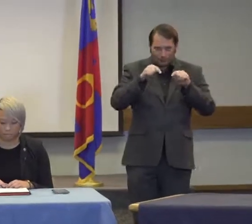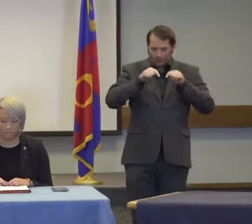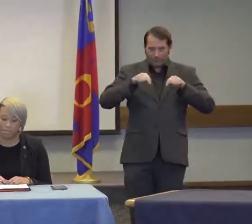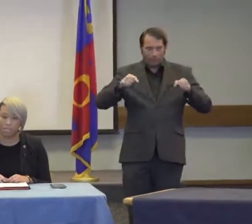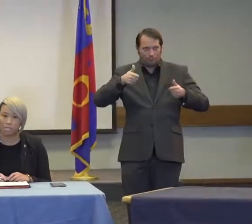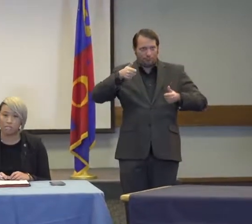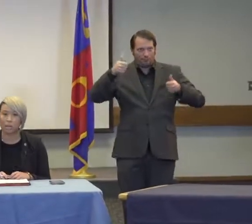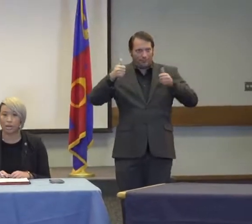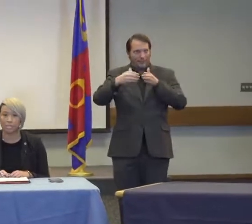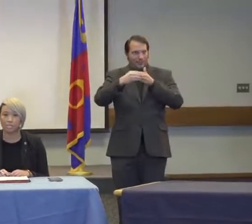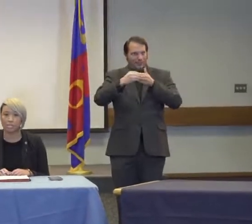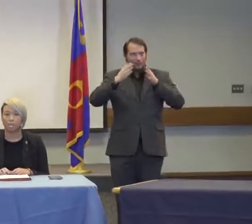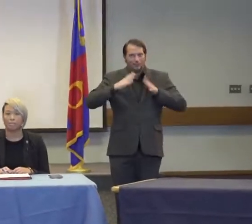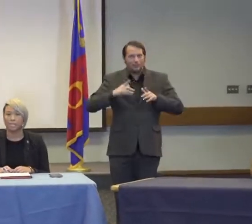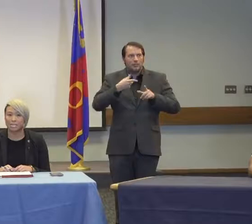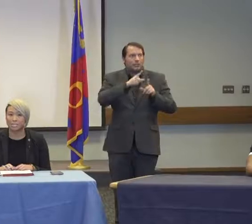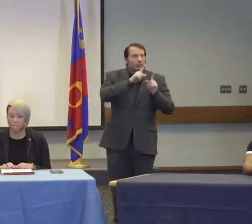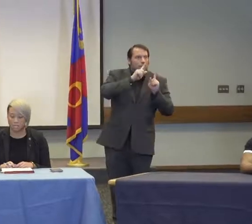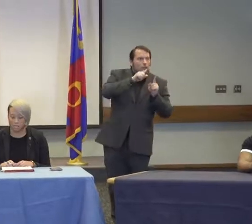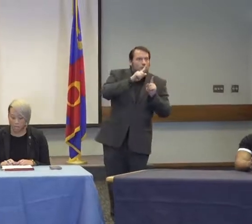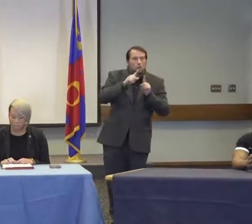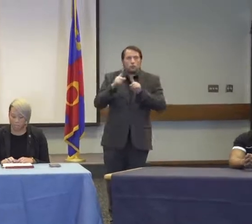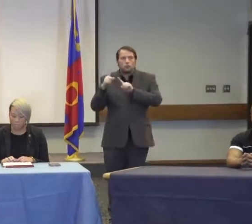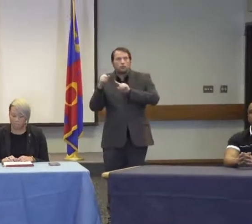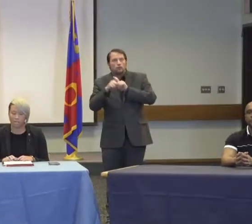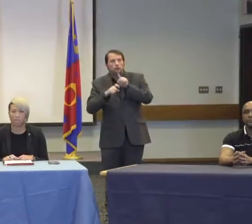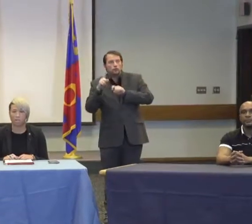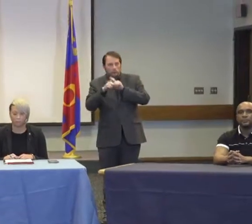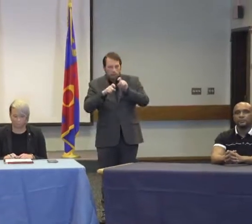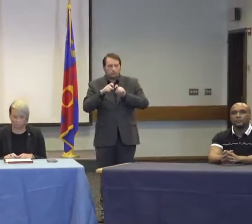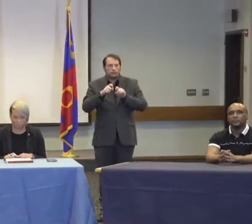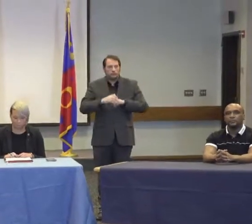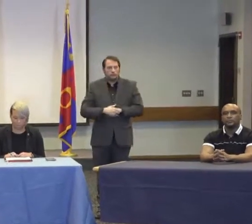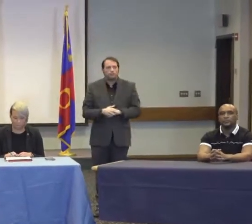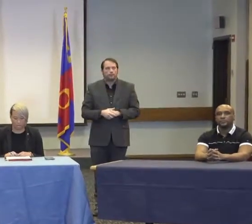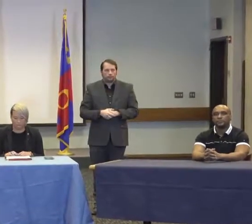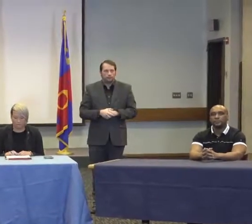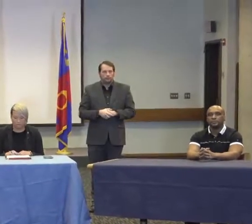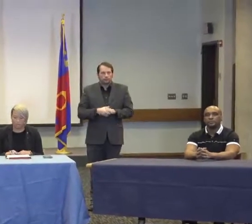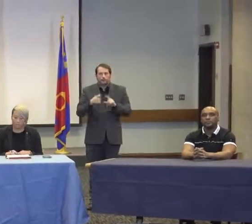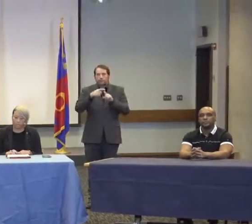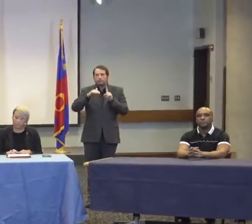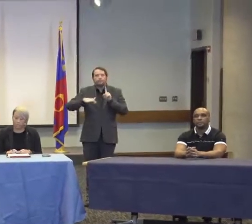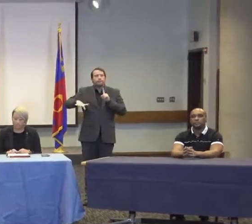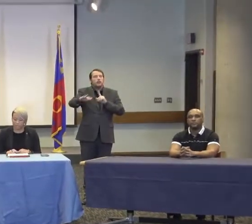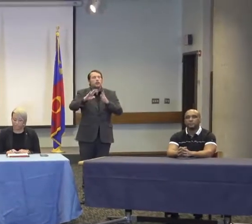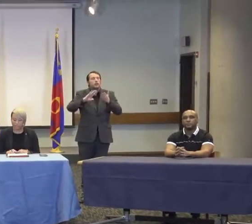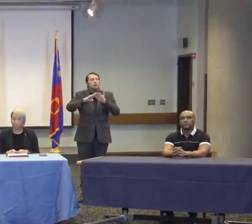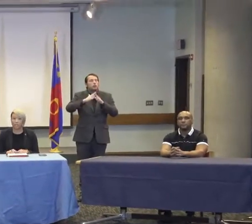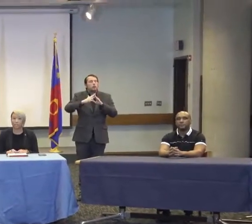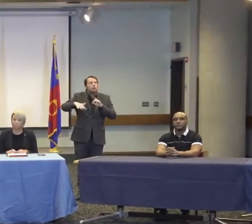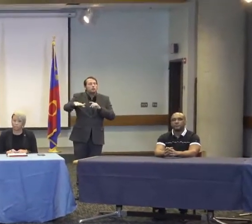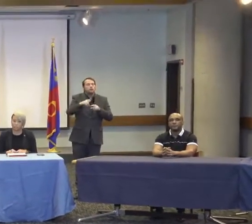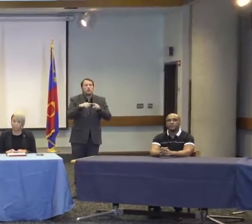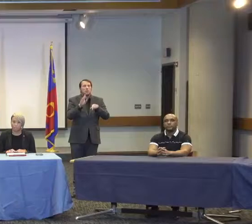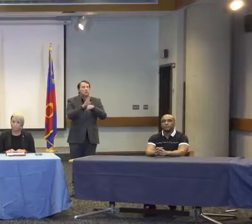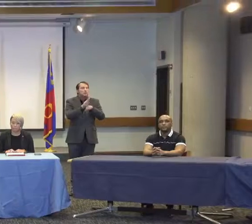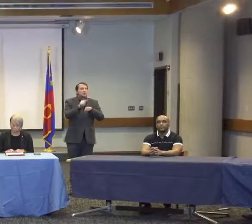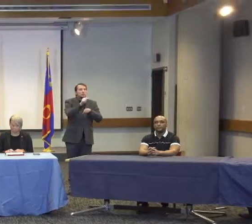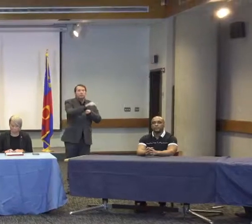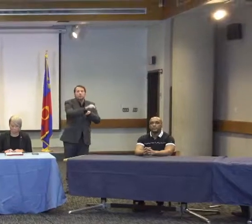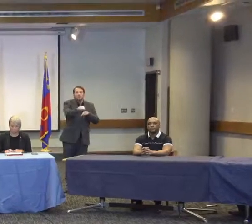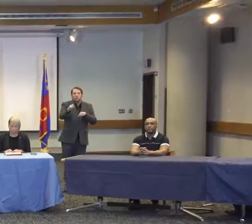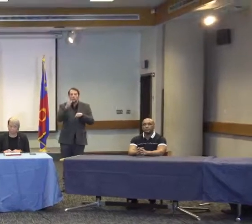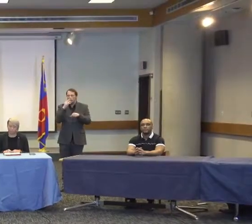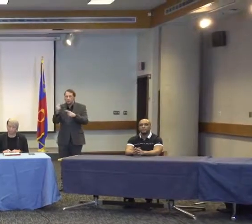from residents, parents, businesses, nonprofits, and community groups. The questions we are answering tonight have come from people like